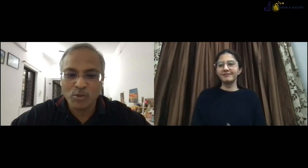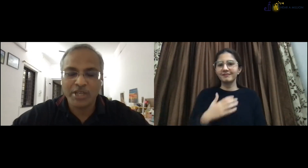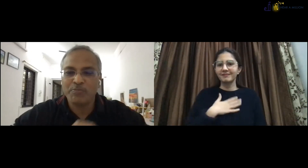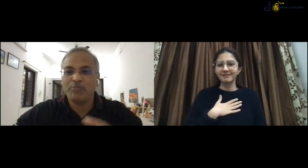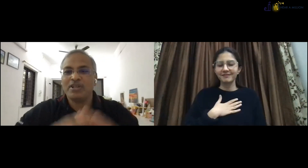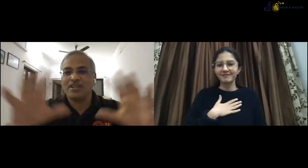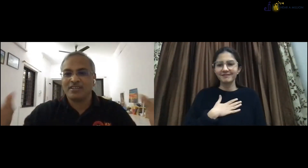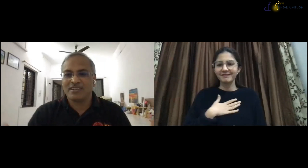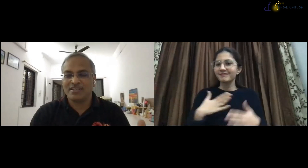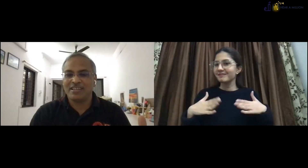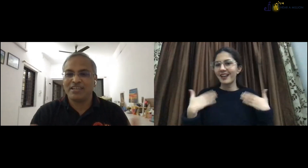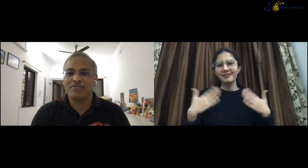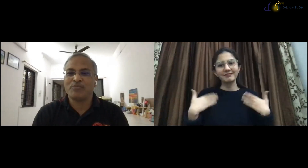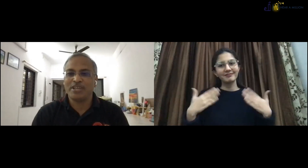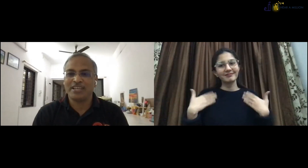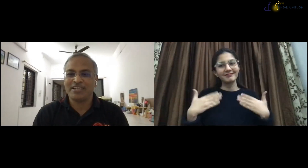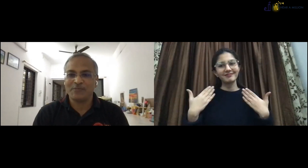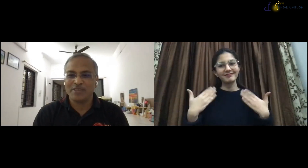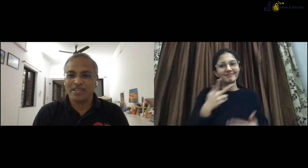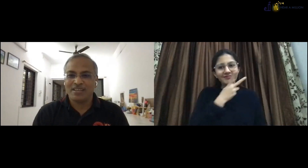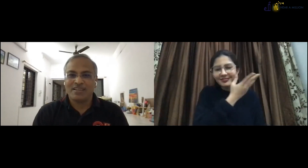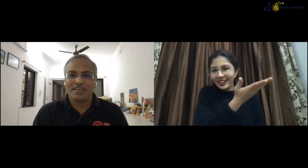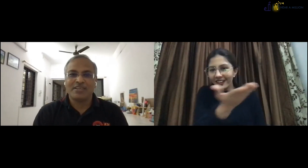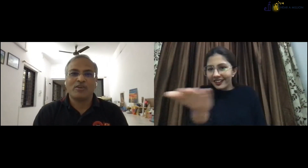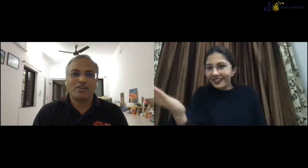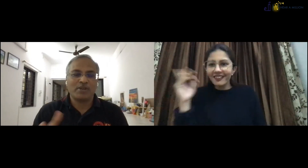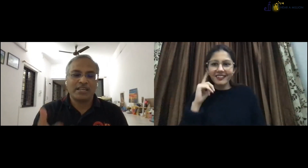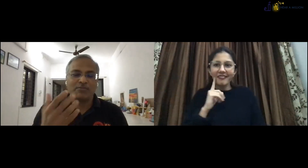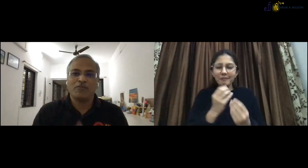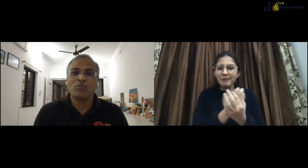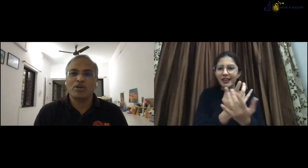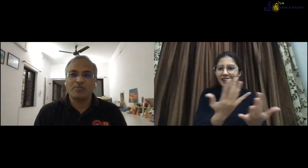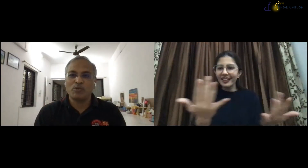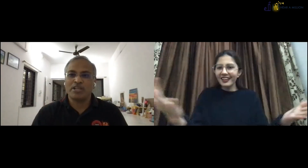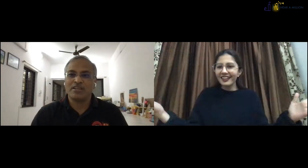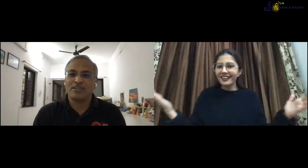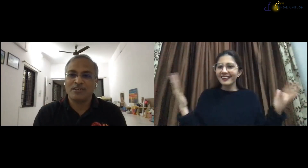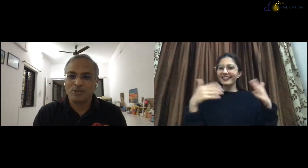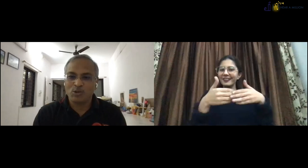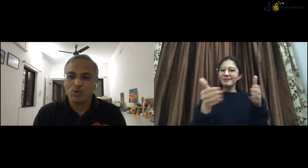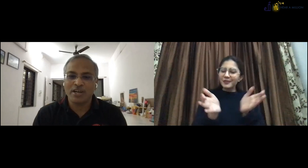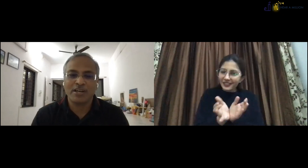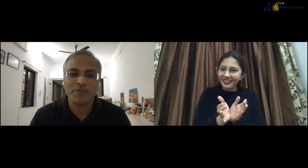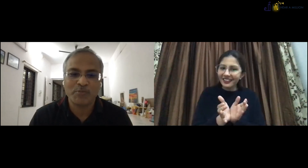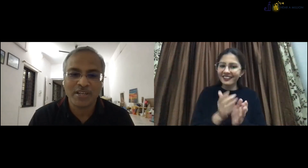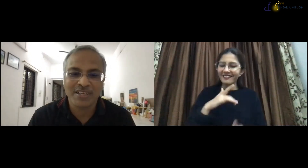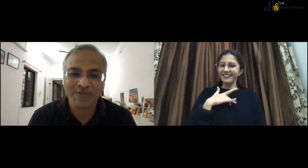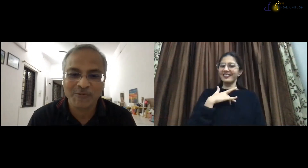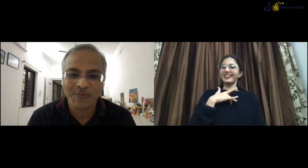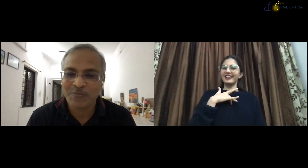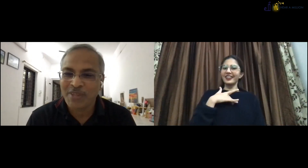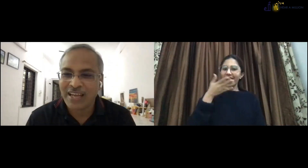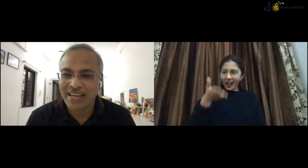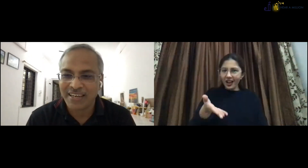see so many people, the deaf community. I saw at one time there were more than 200